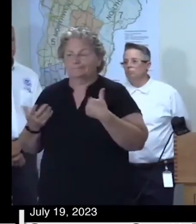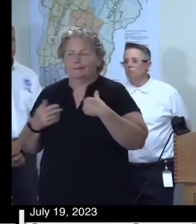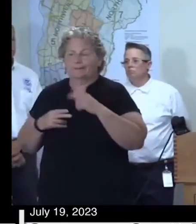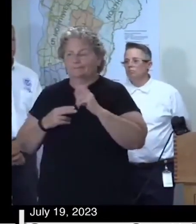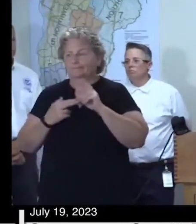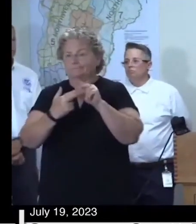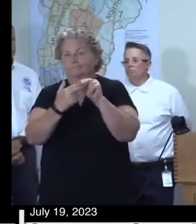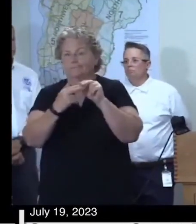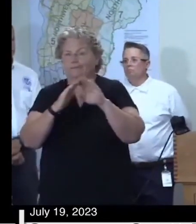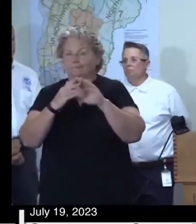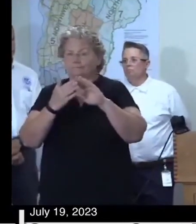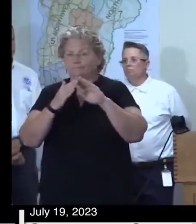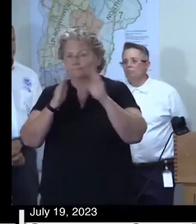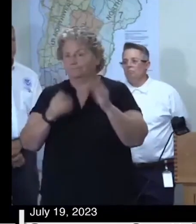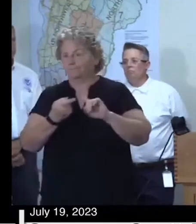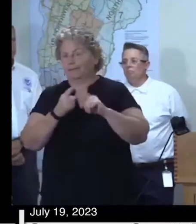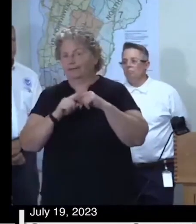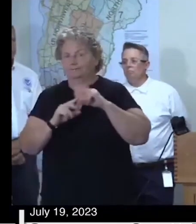number,